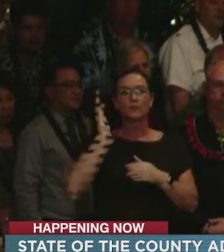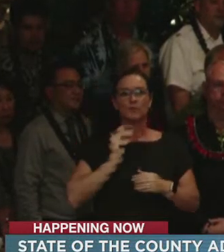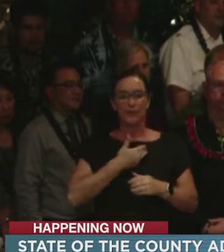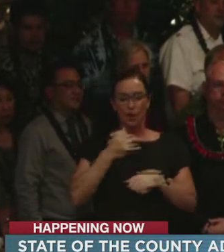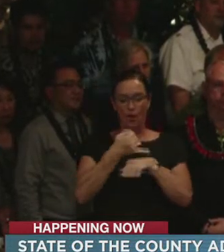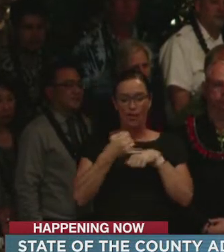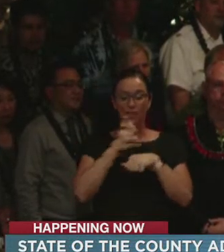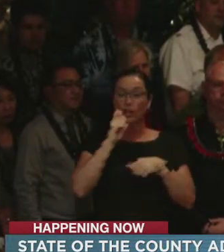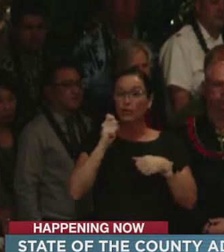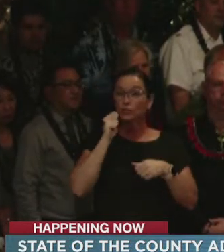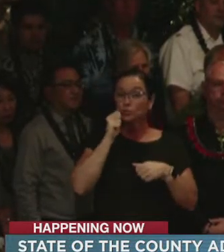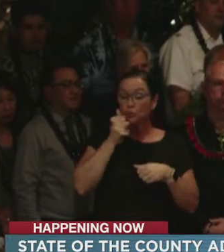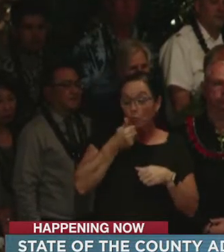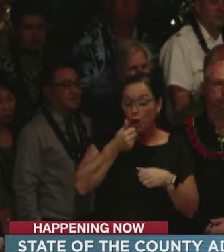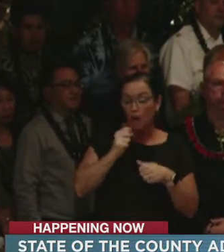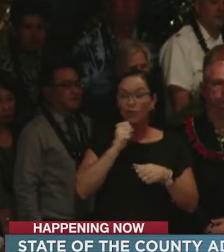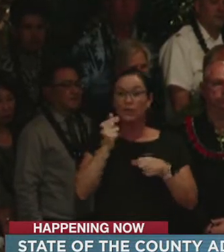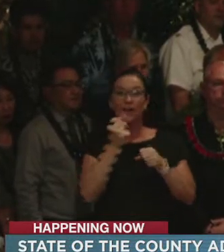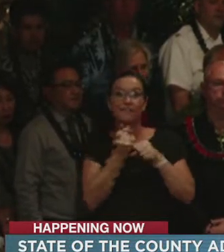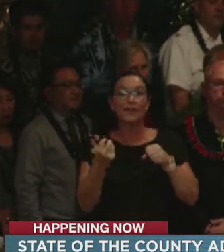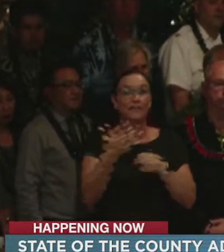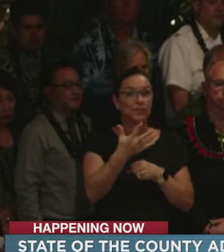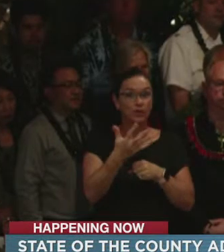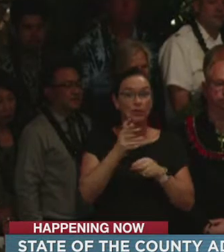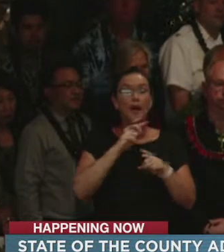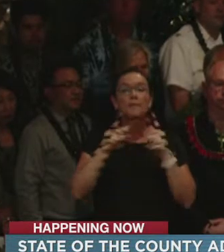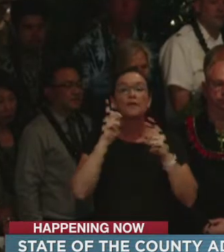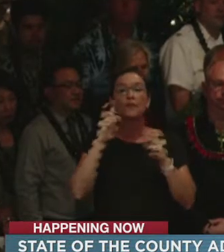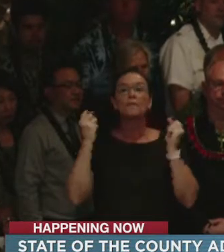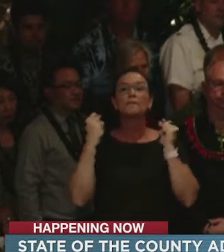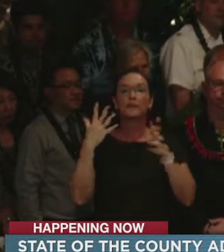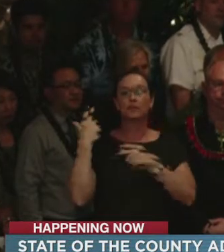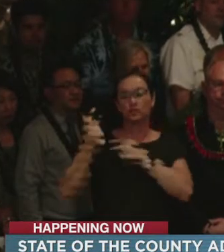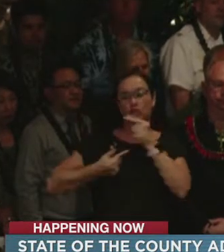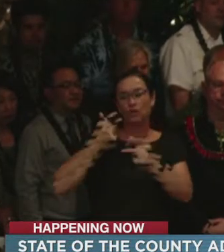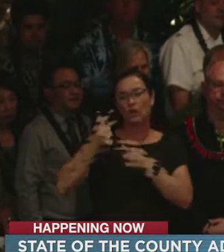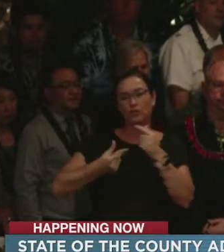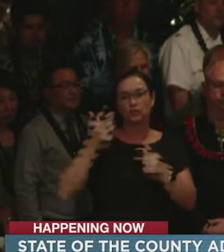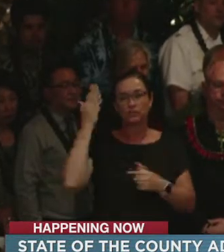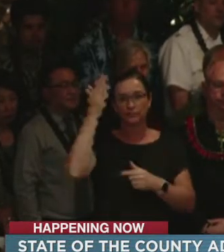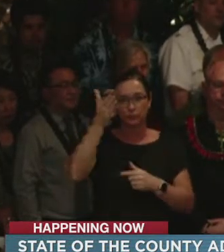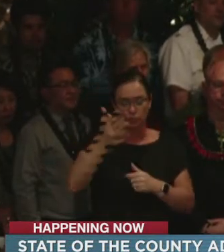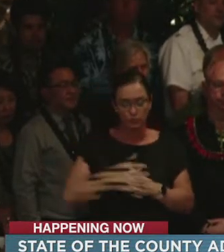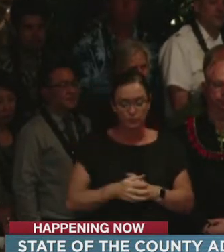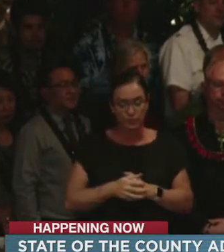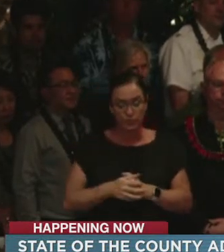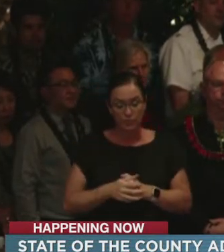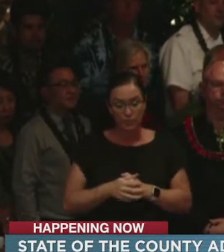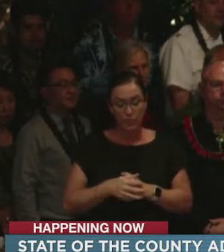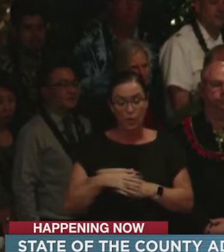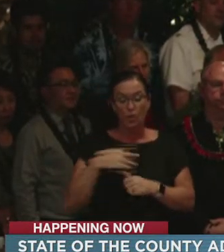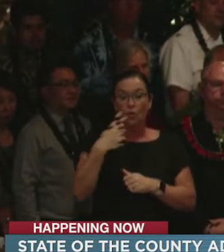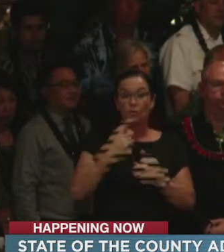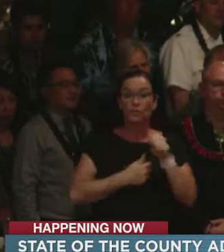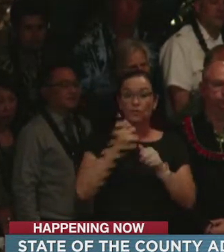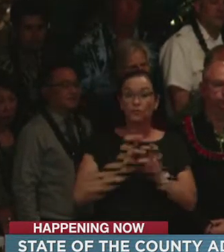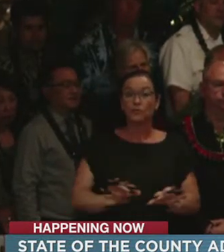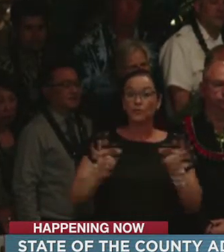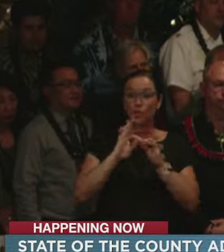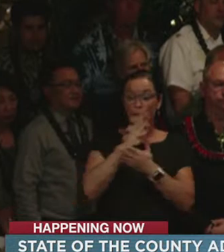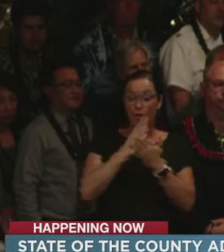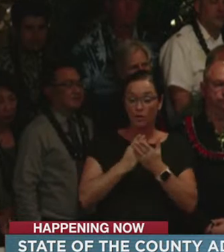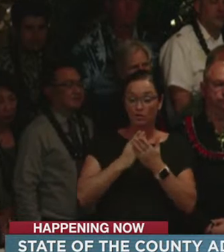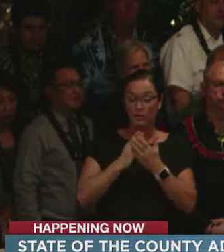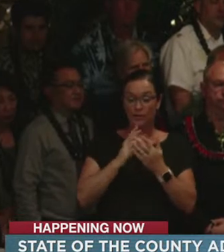not tomorrow, not 5 years from now, but for generations beyond us. One of the most essential components of adapting